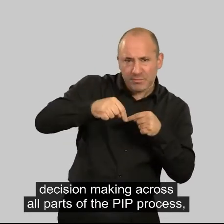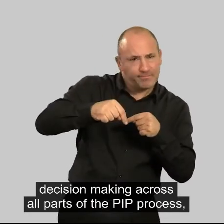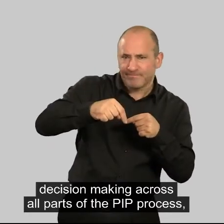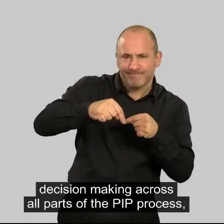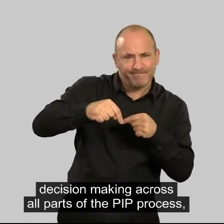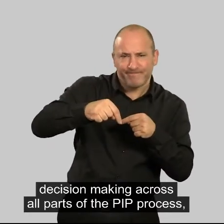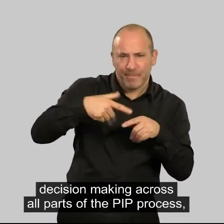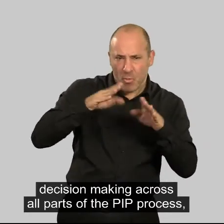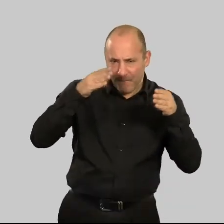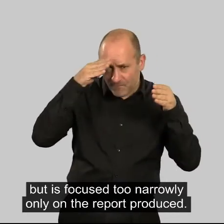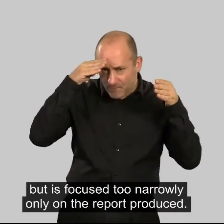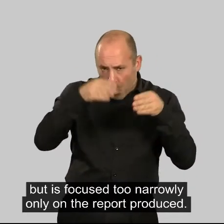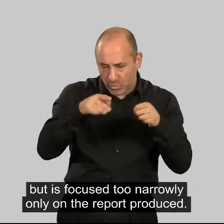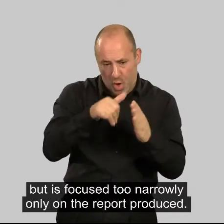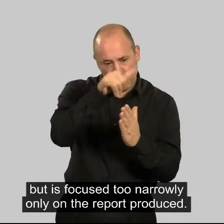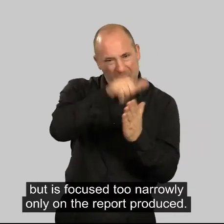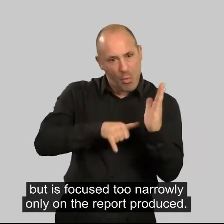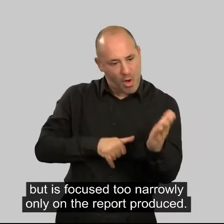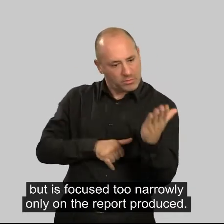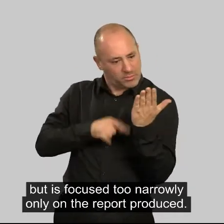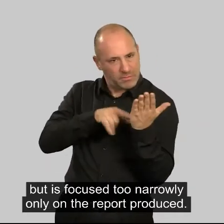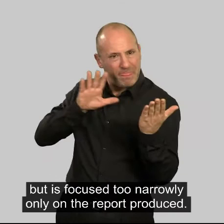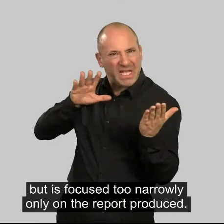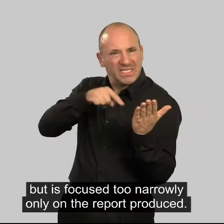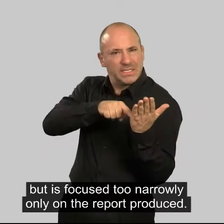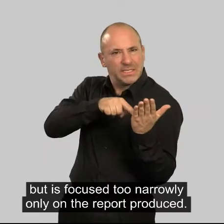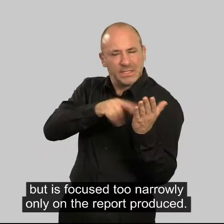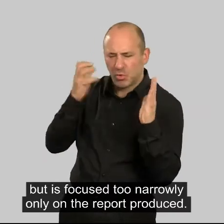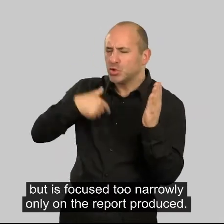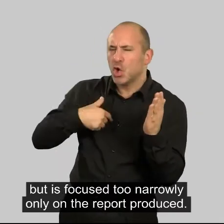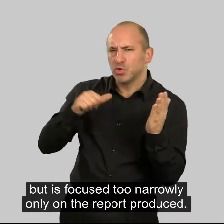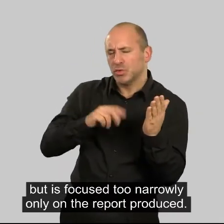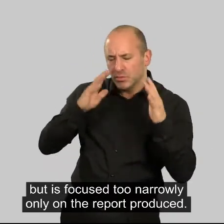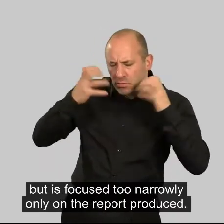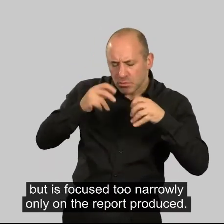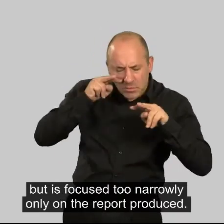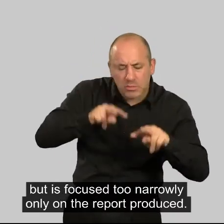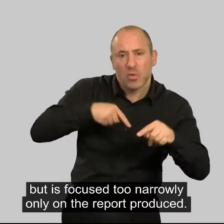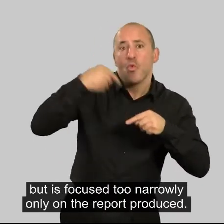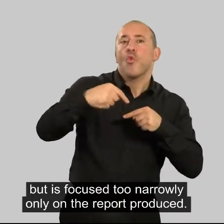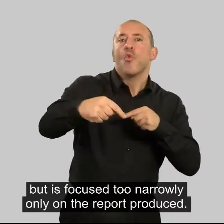process, but is focused too narrowly only on the report produced.